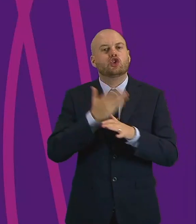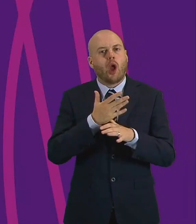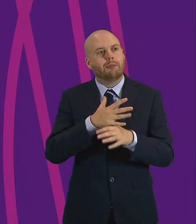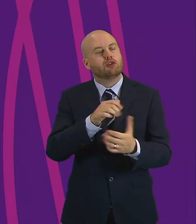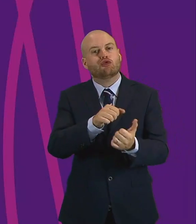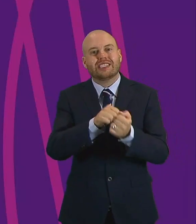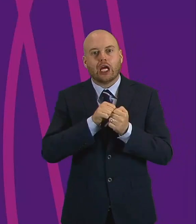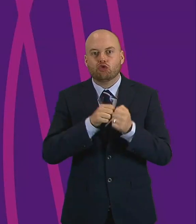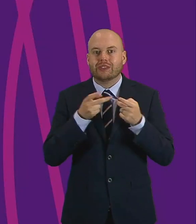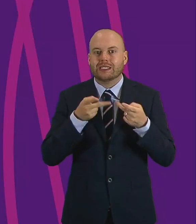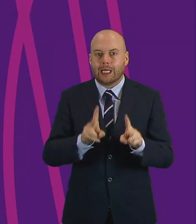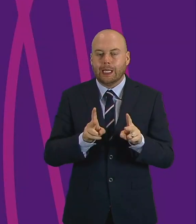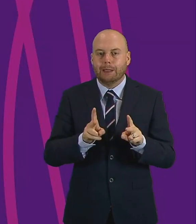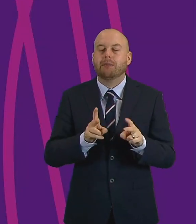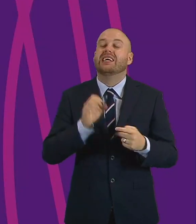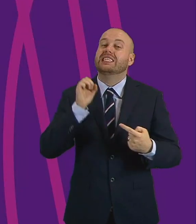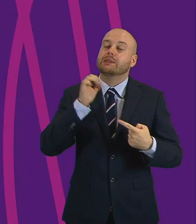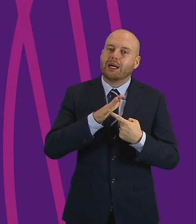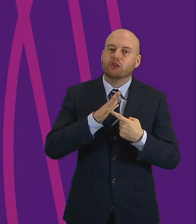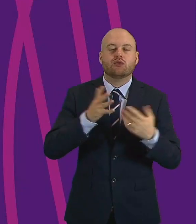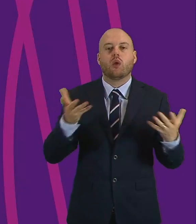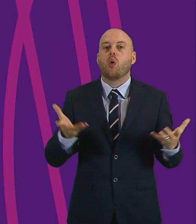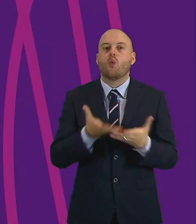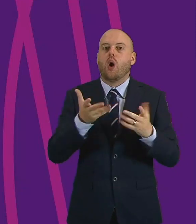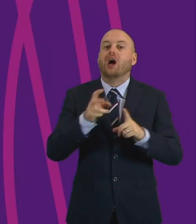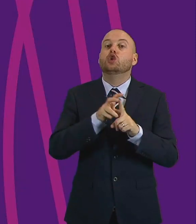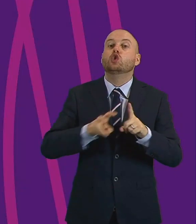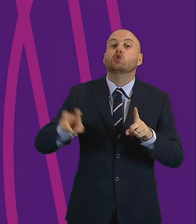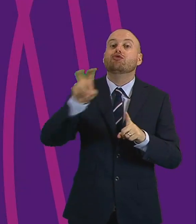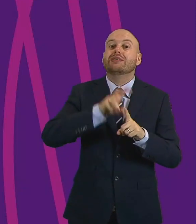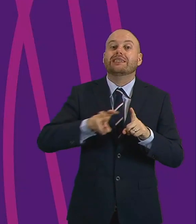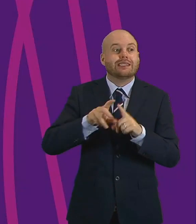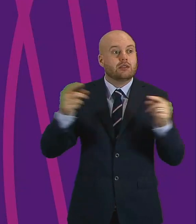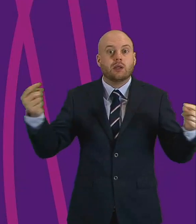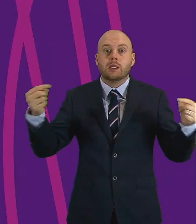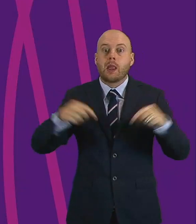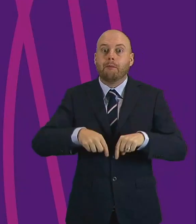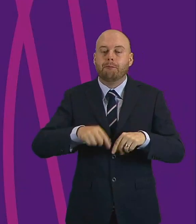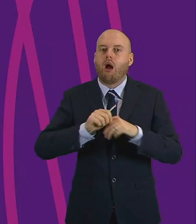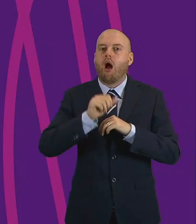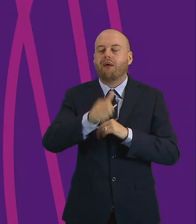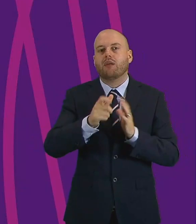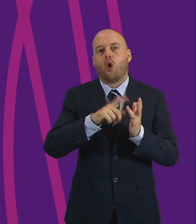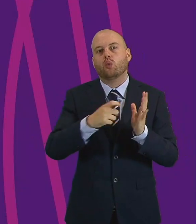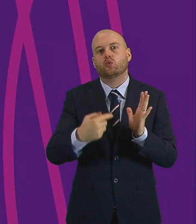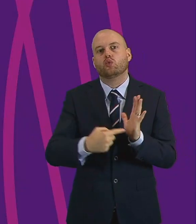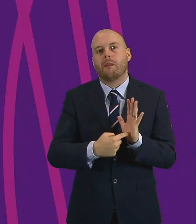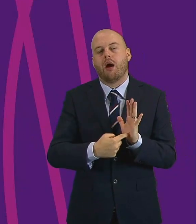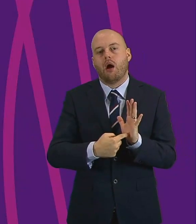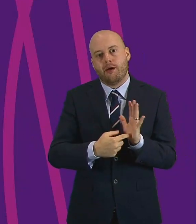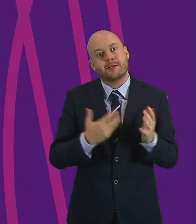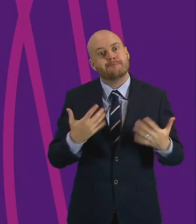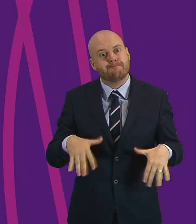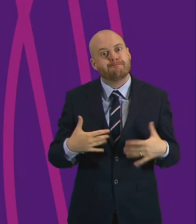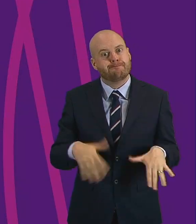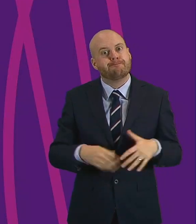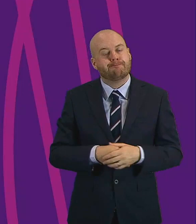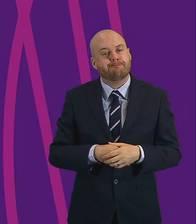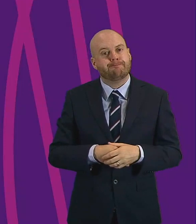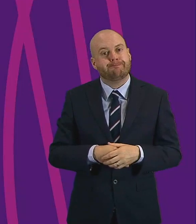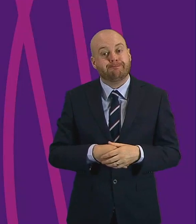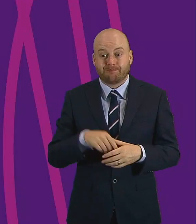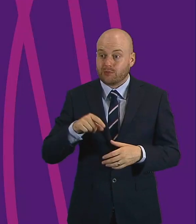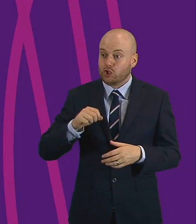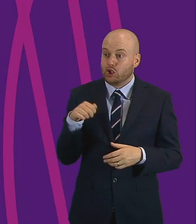areas such as tourism and hospitality beyond October. There is, of course, the immediate challenge faced by the Scottish budget, and